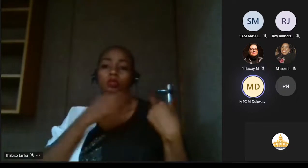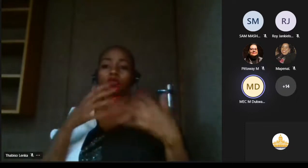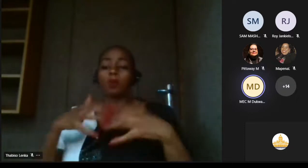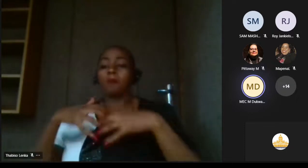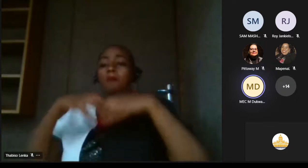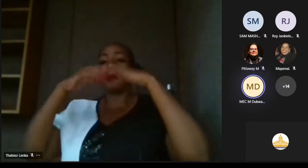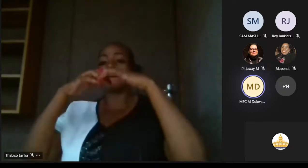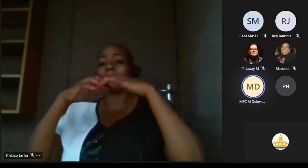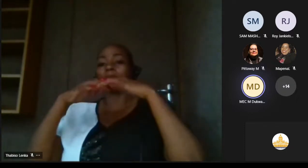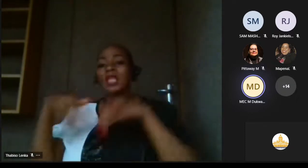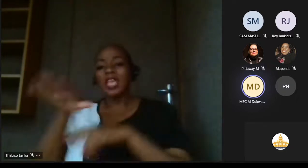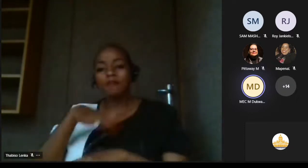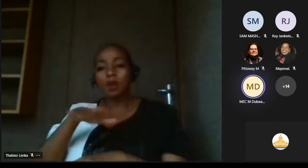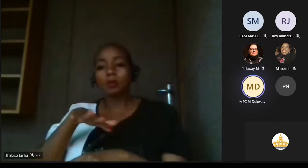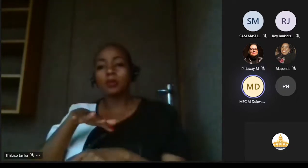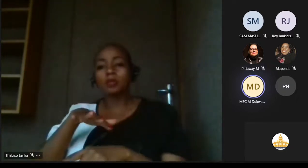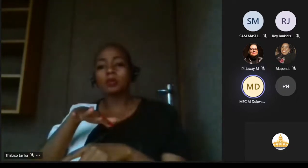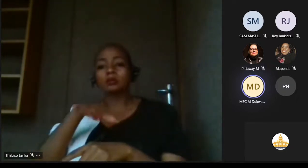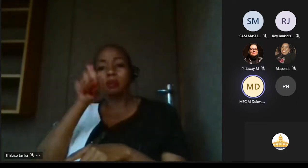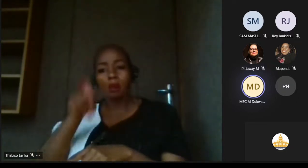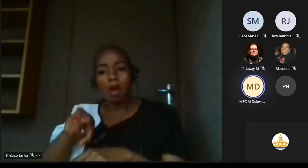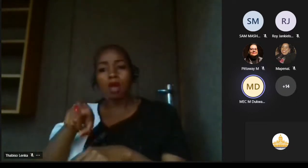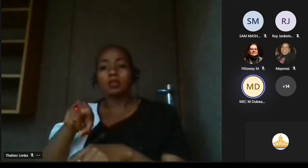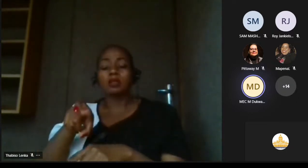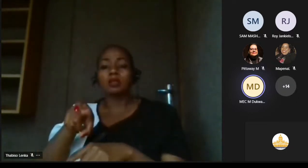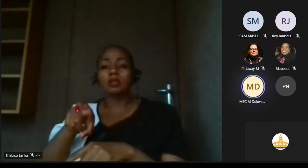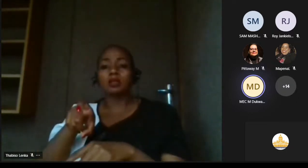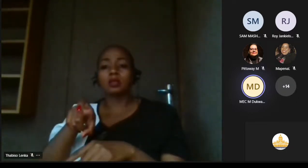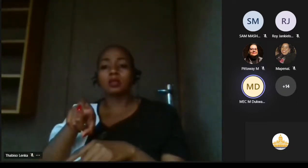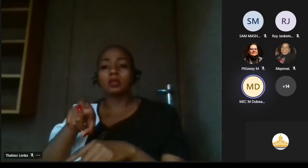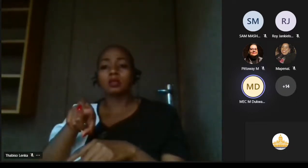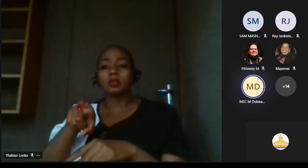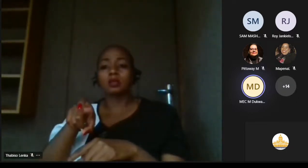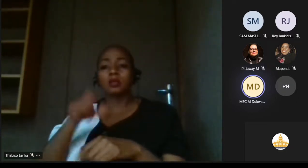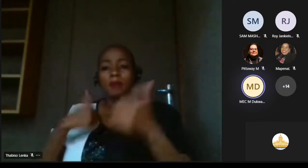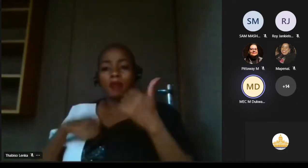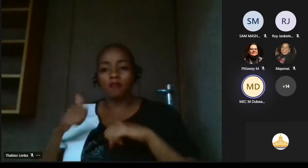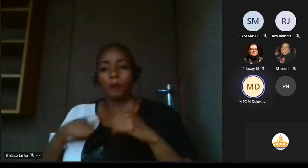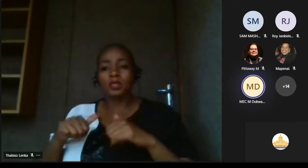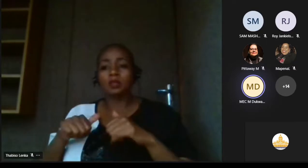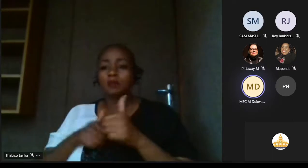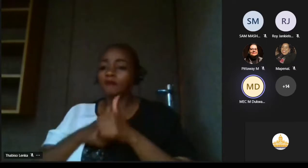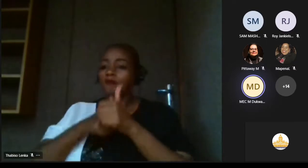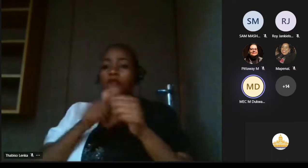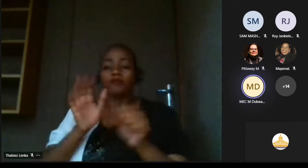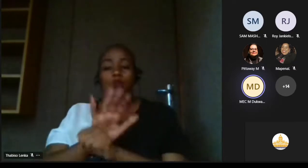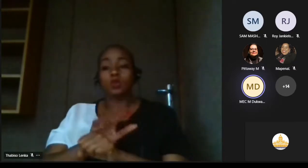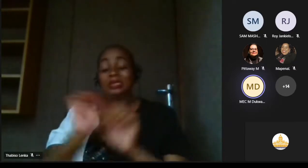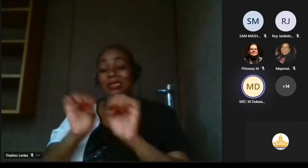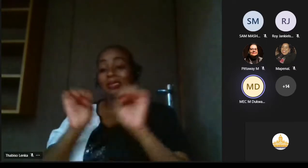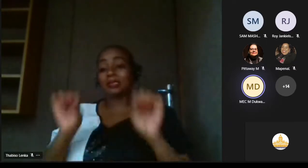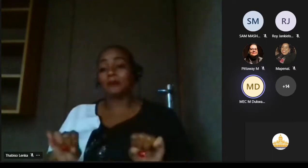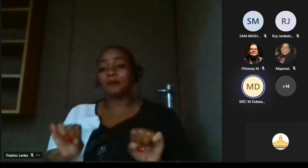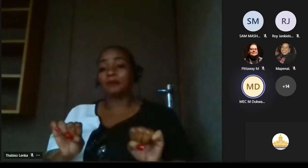an environment in which transgressions and poor performance are dealt with appropriately. I believe,